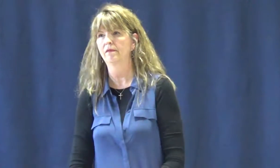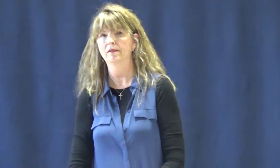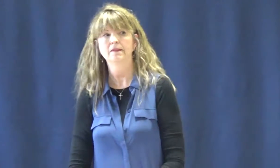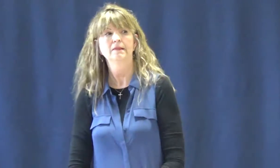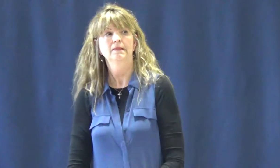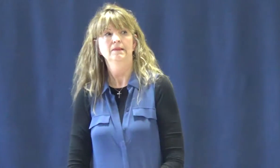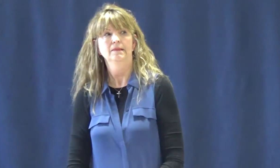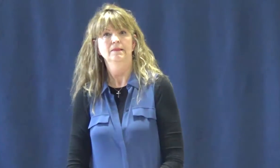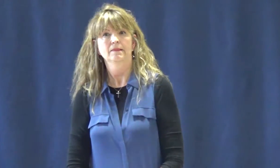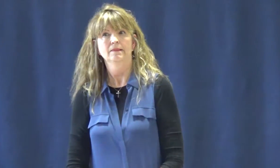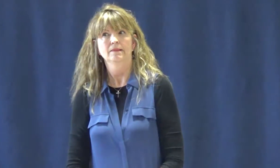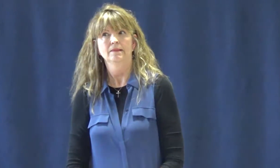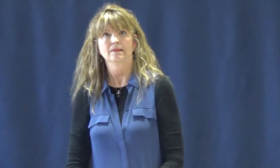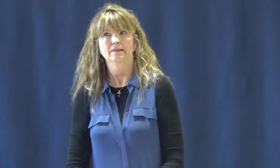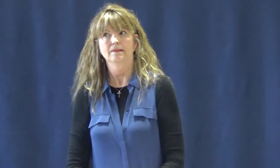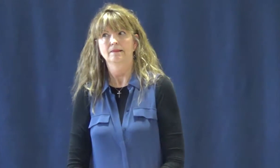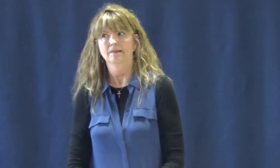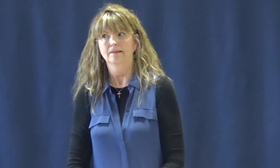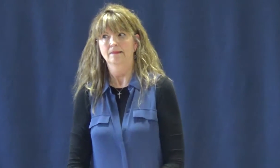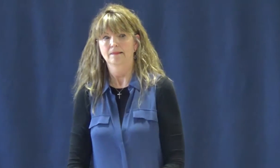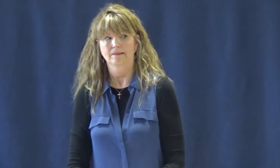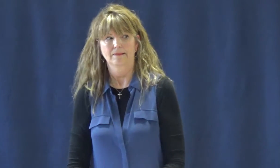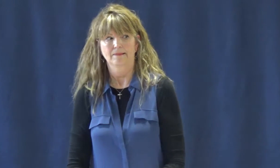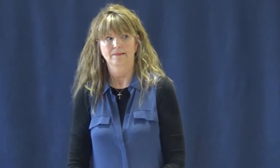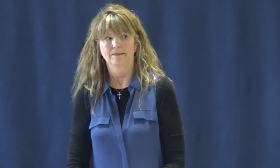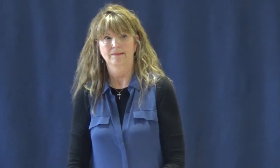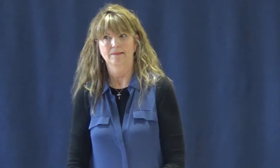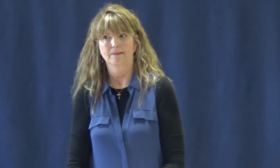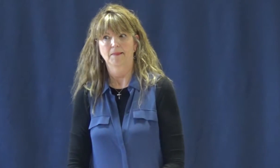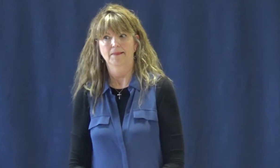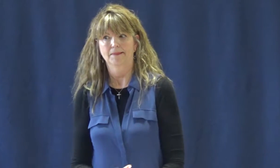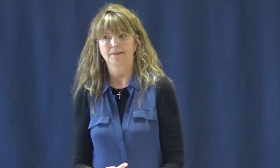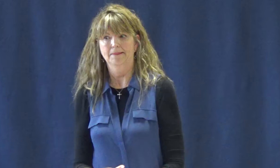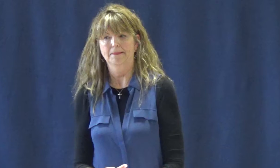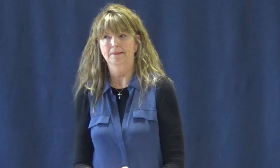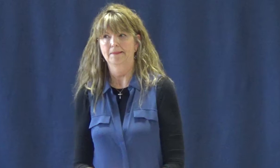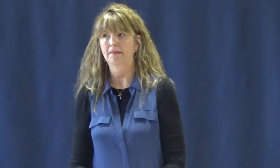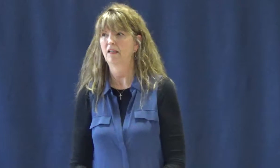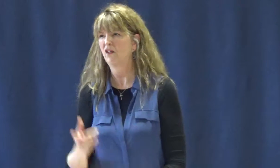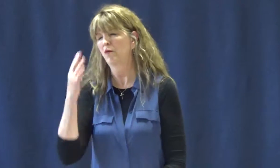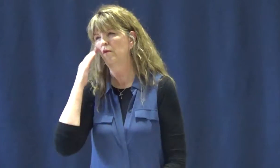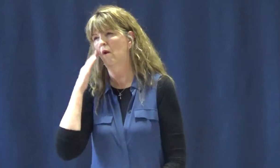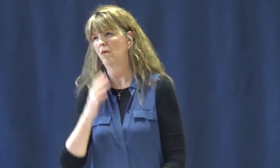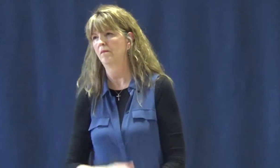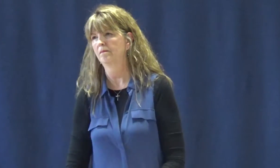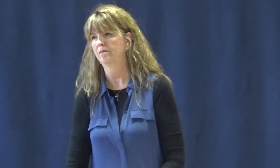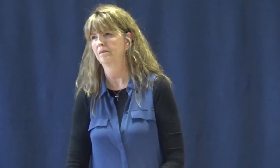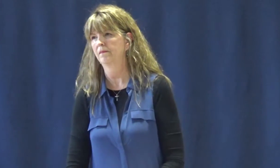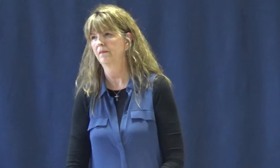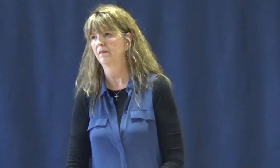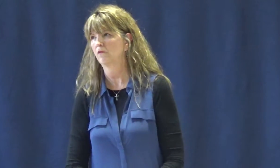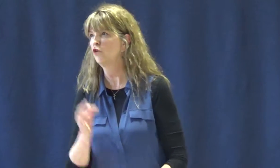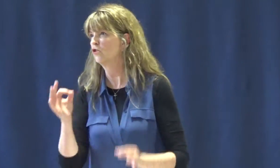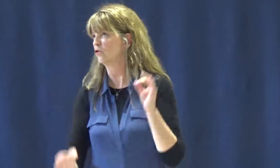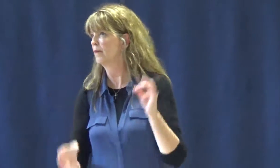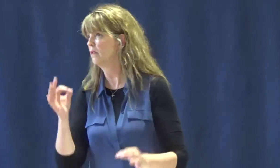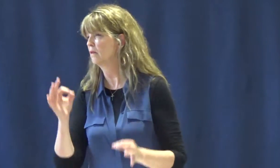You know how deaf people, we all have facial expressions where we're rolling our eyes and indicating to the other person.